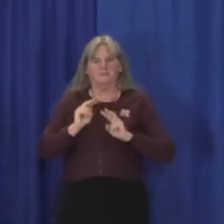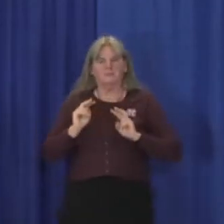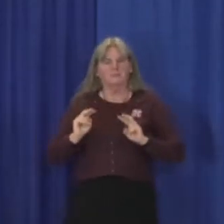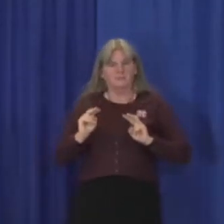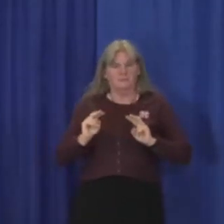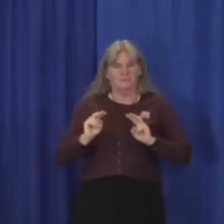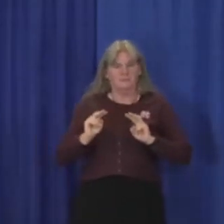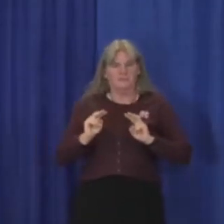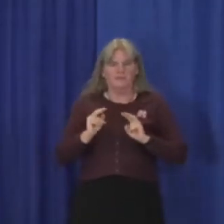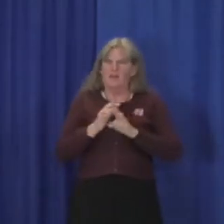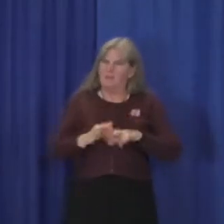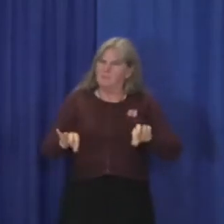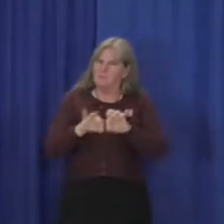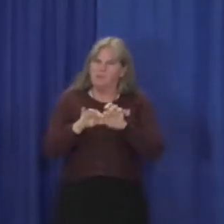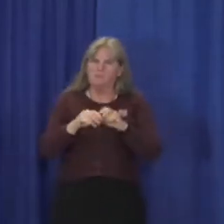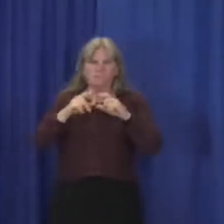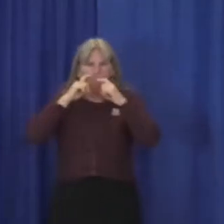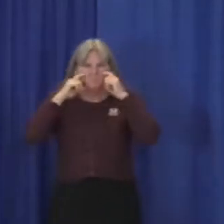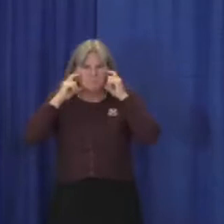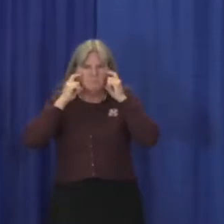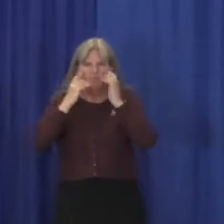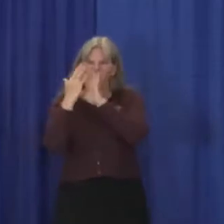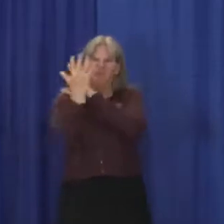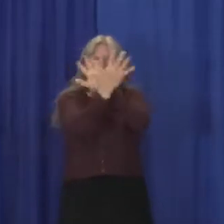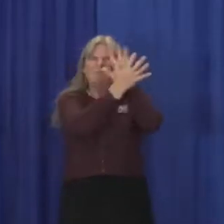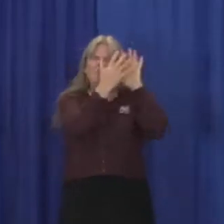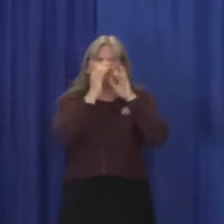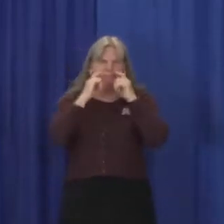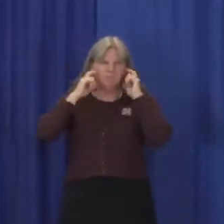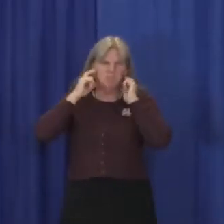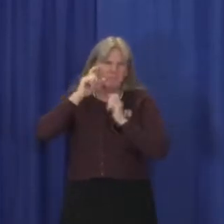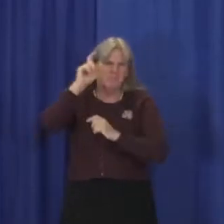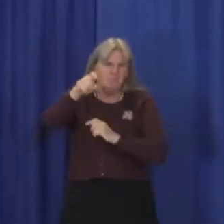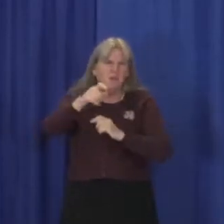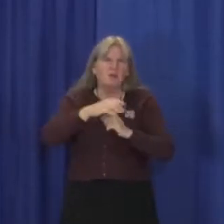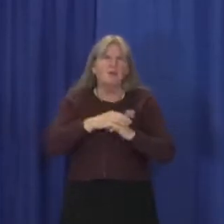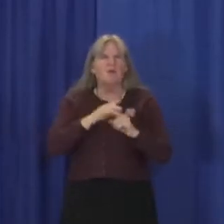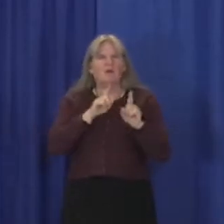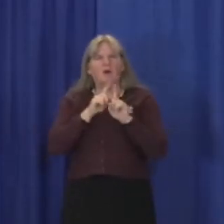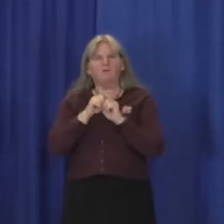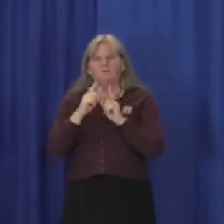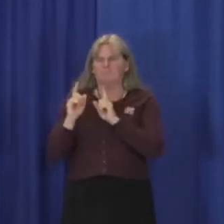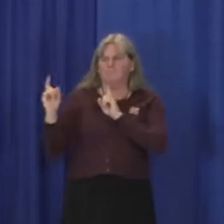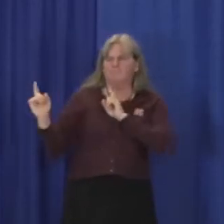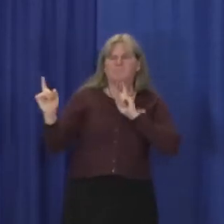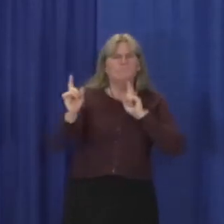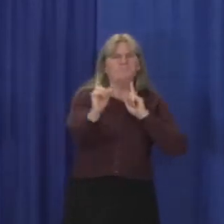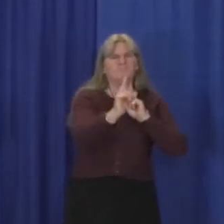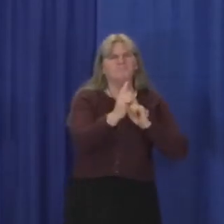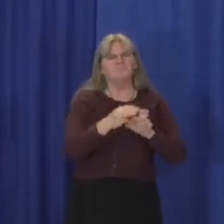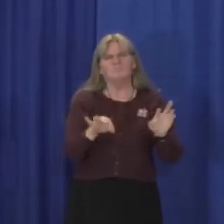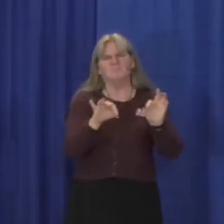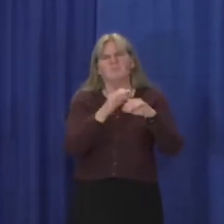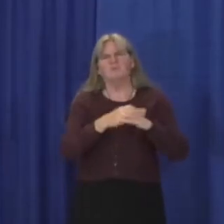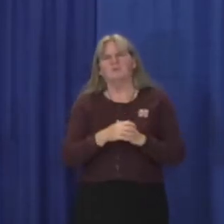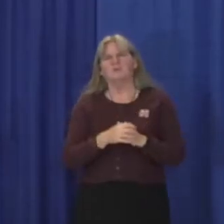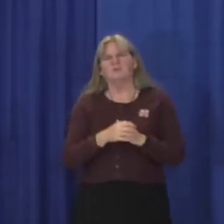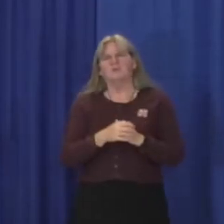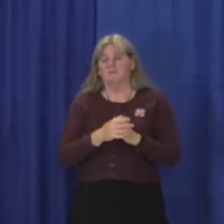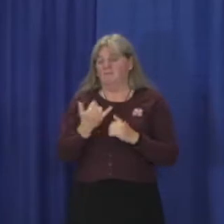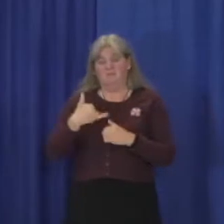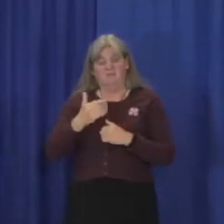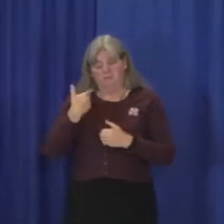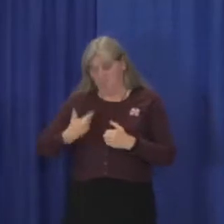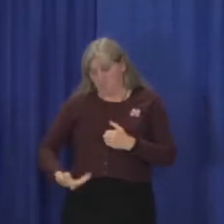continue to wear our masks when in crowded places, and to physically distance as well. You'll find me still wearing